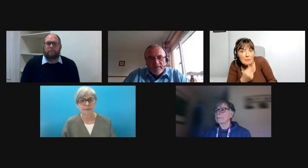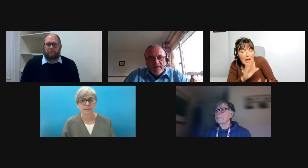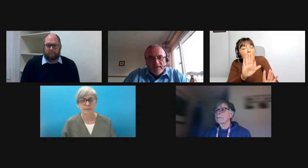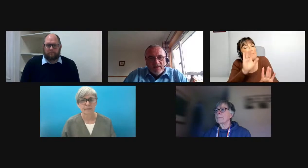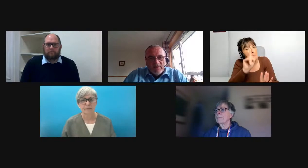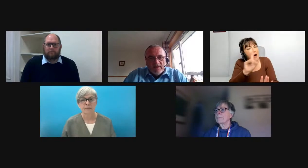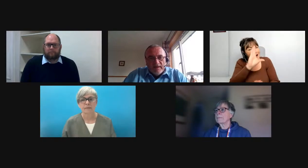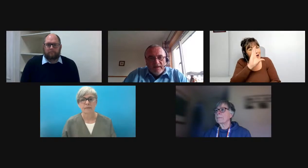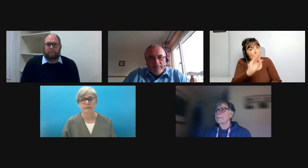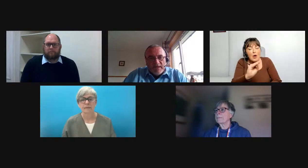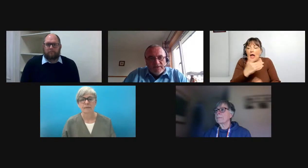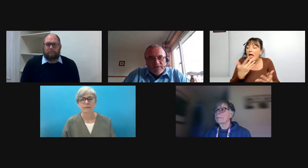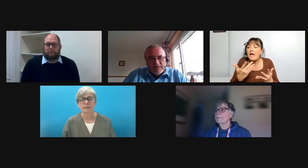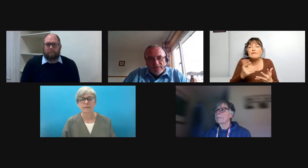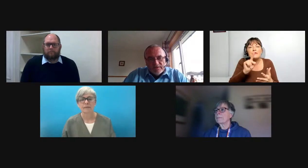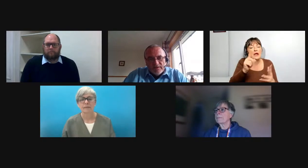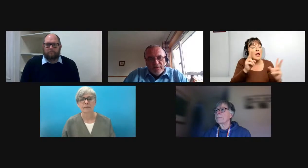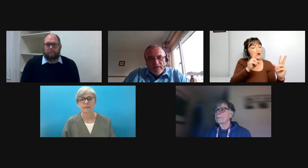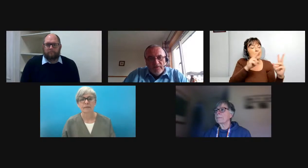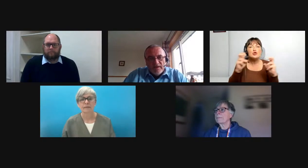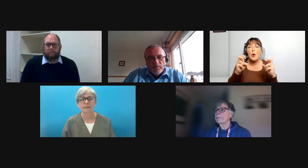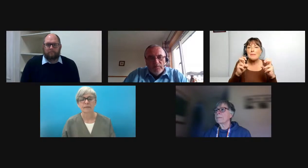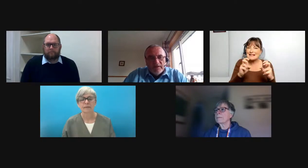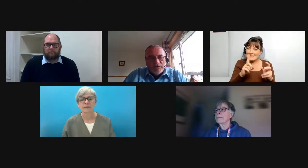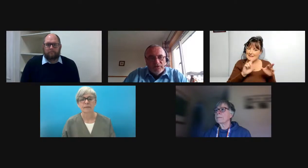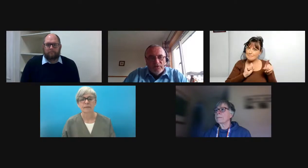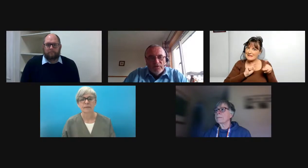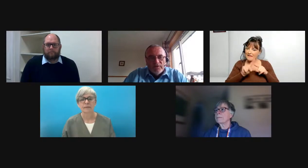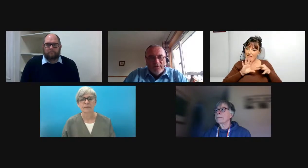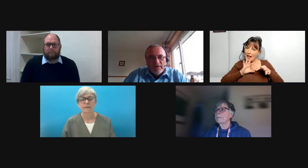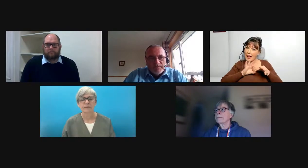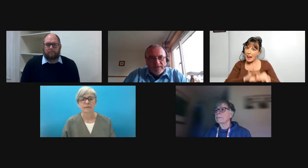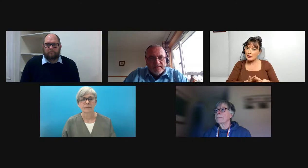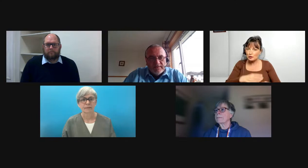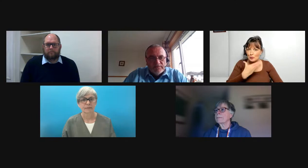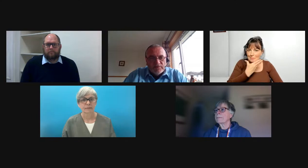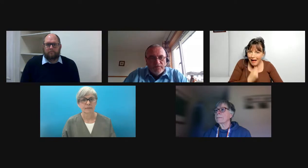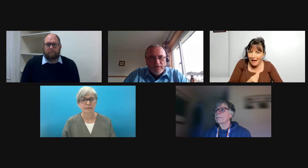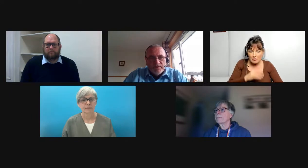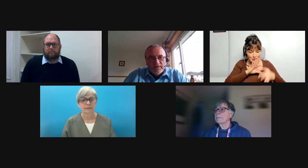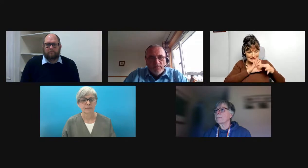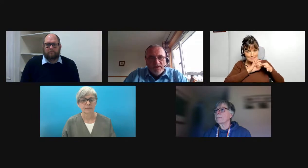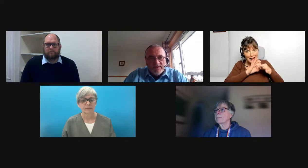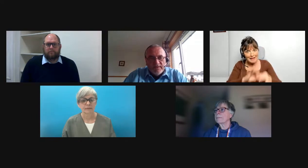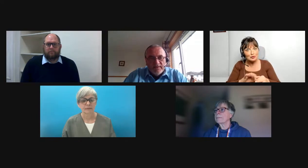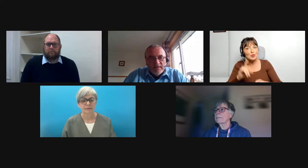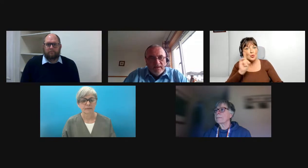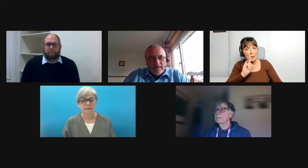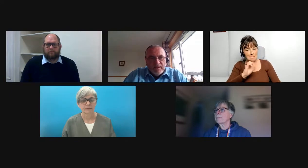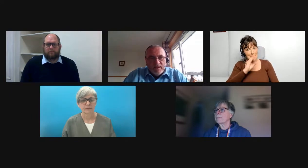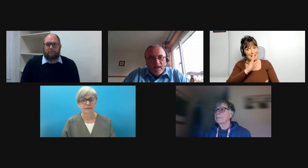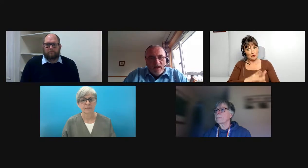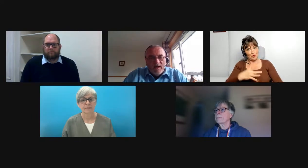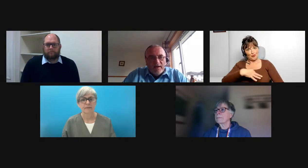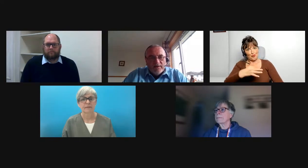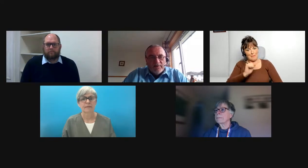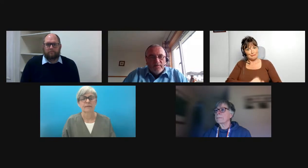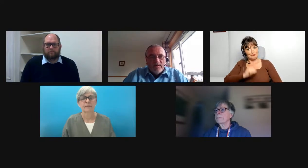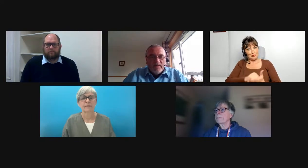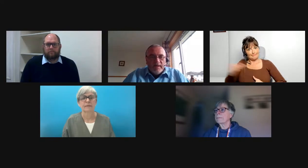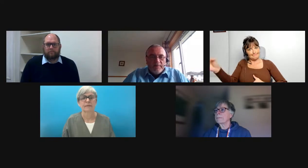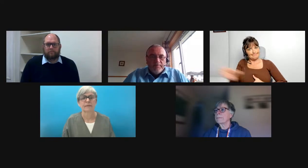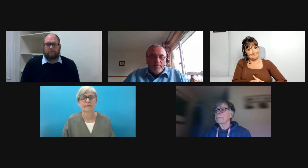specific messages, then we're making sure that representatives of the community